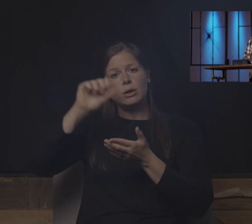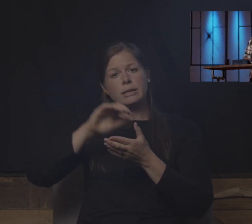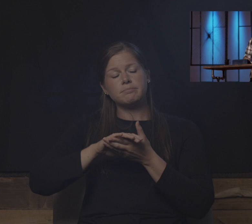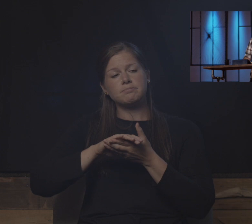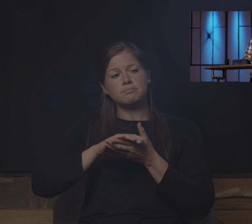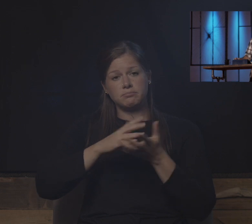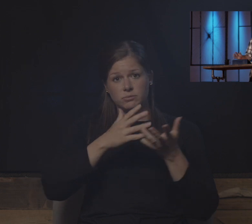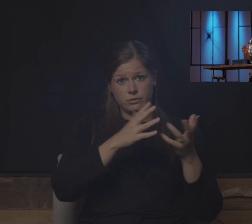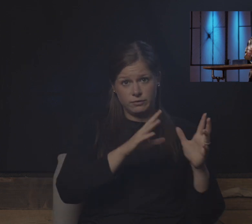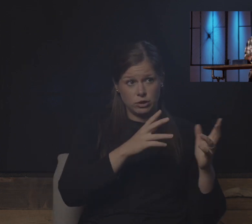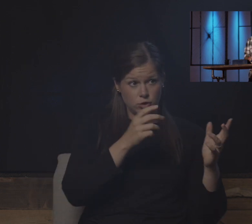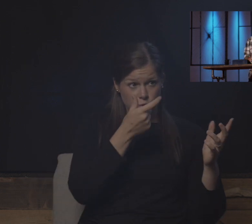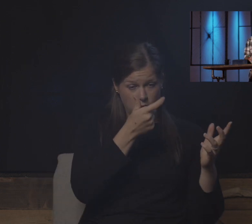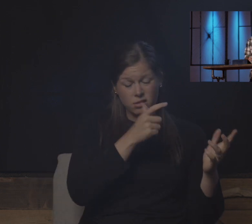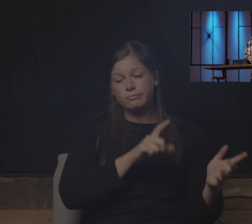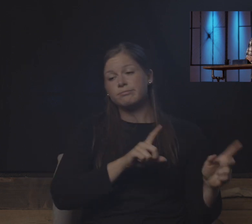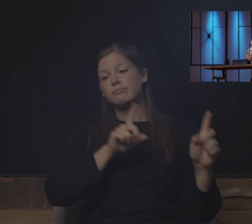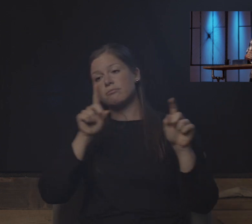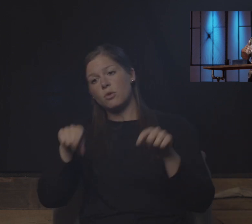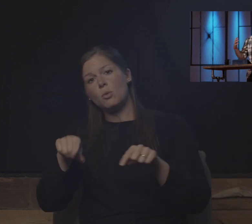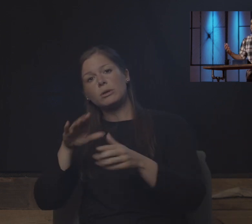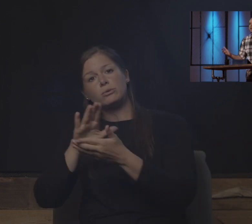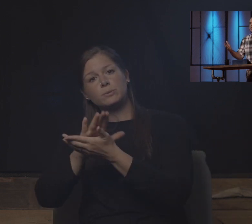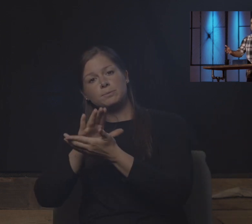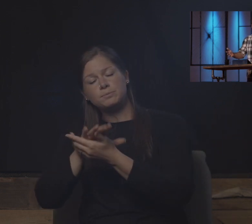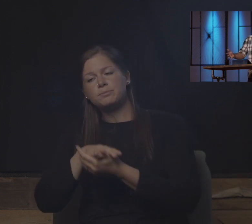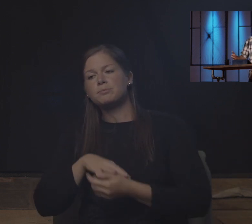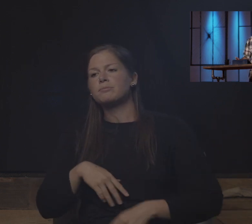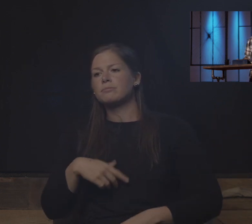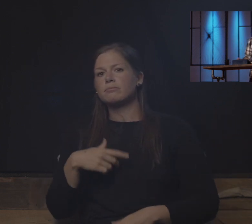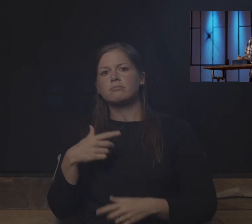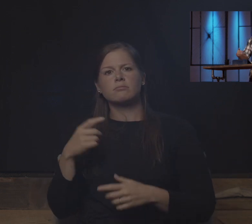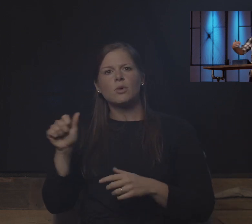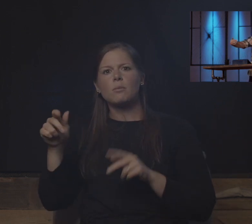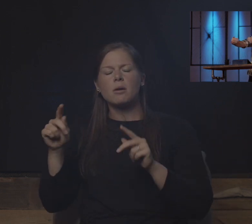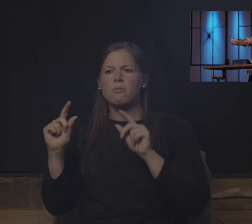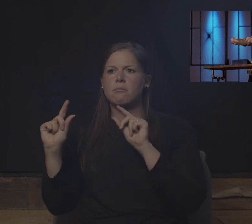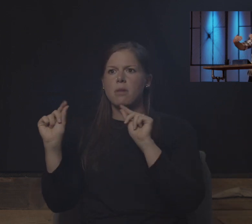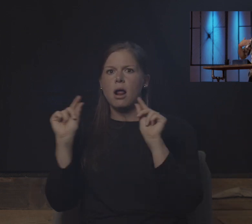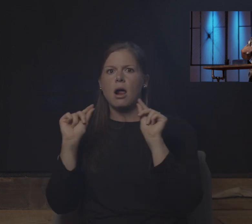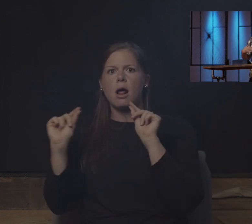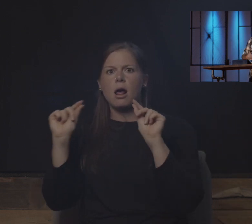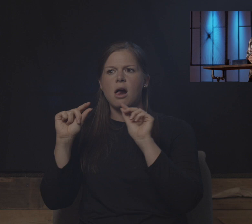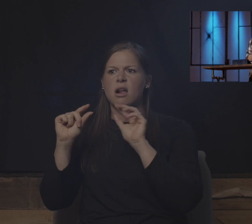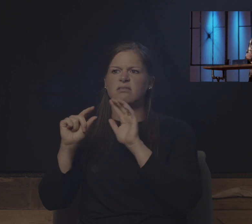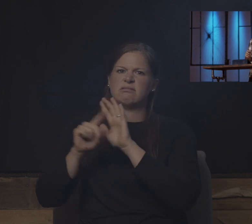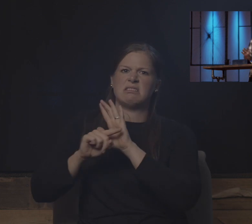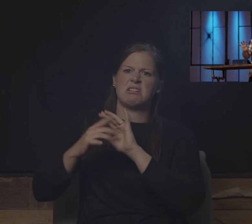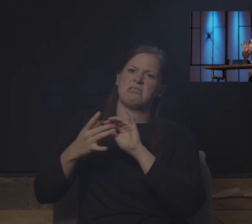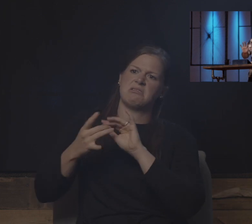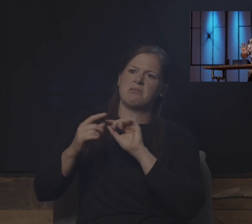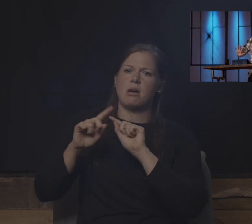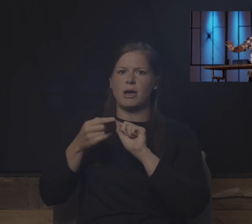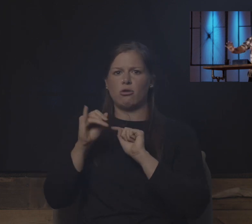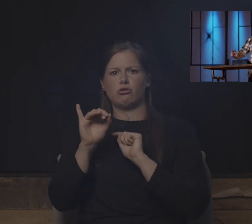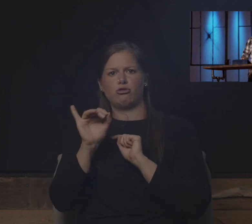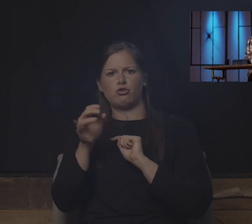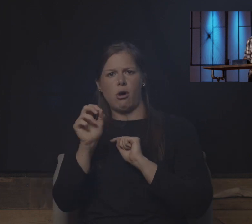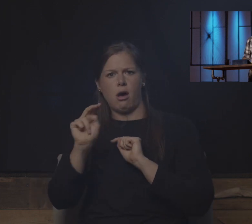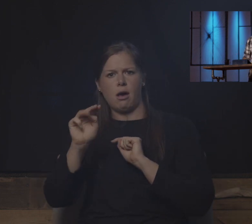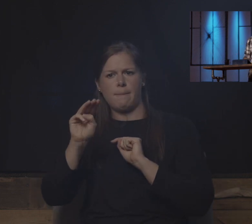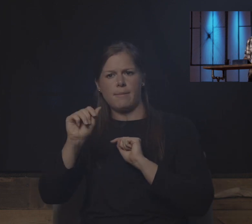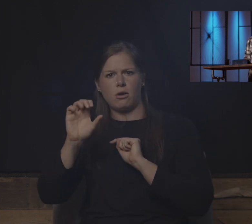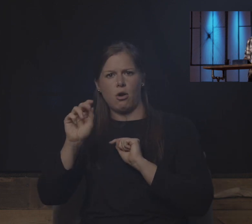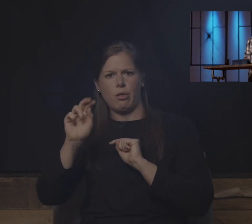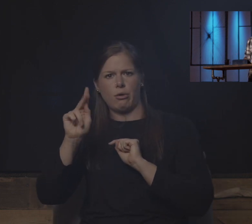was, how he didn't let him have it, how he wasn't valiant enough for the truth, how he let off on the gas and let Chad